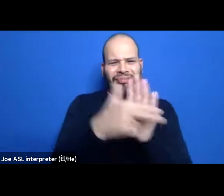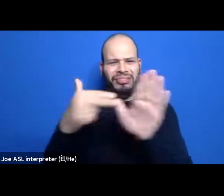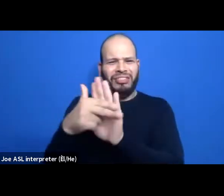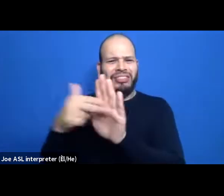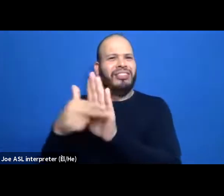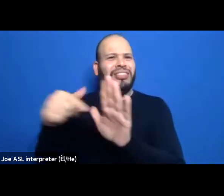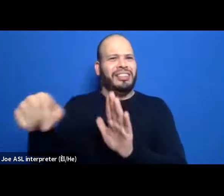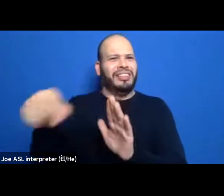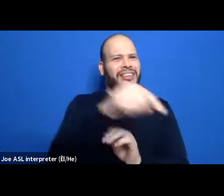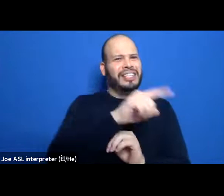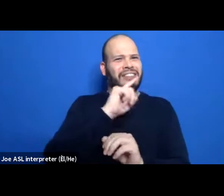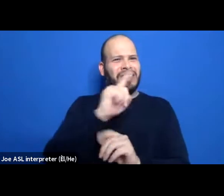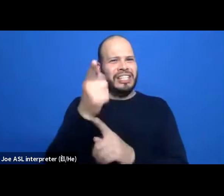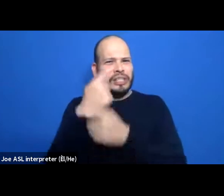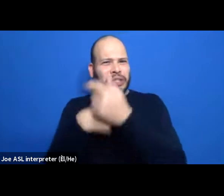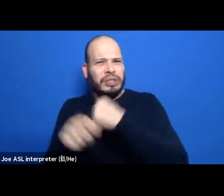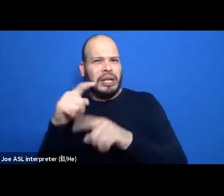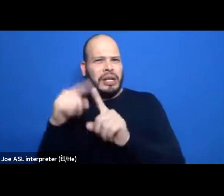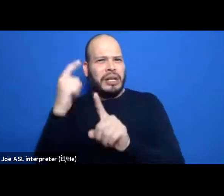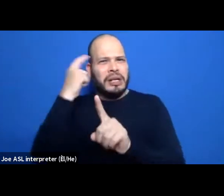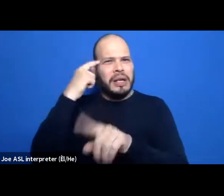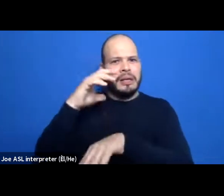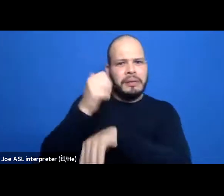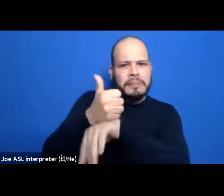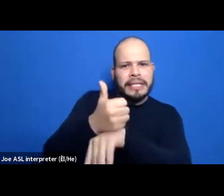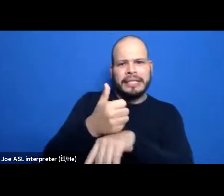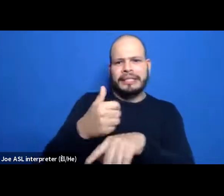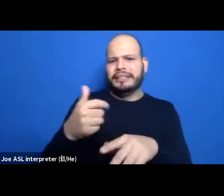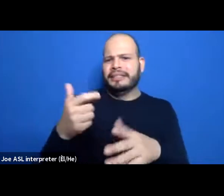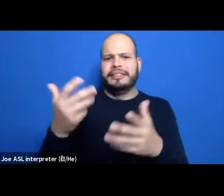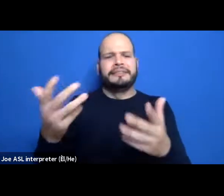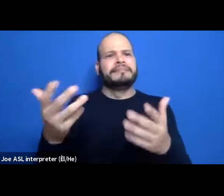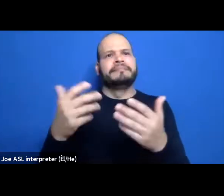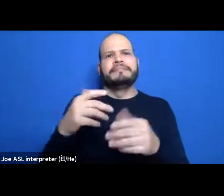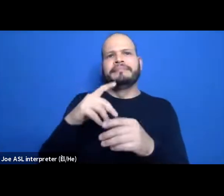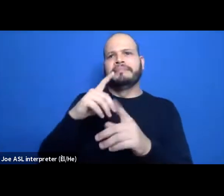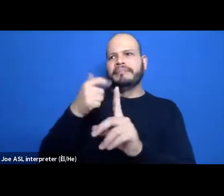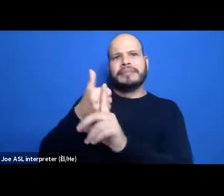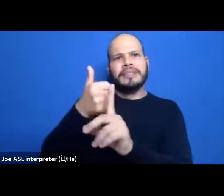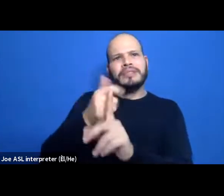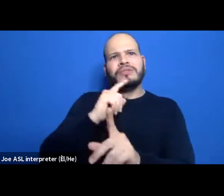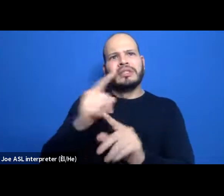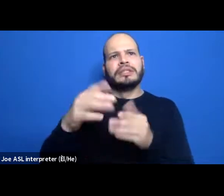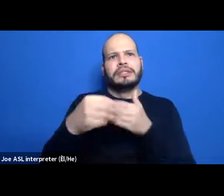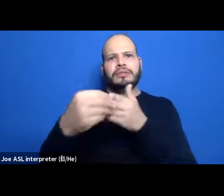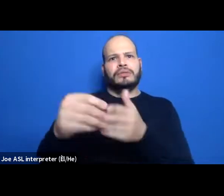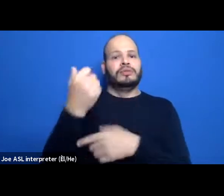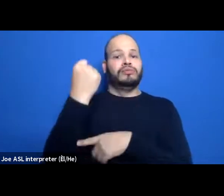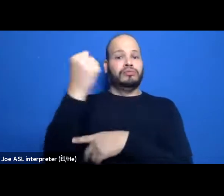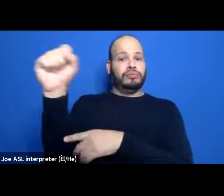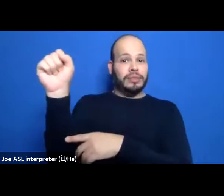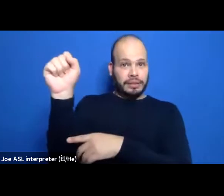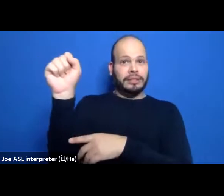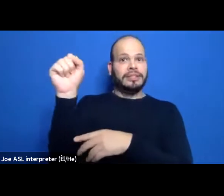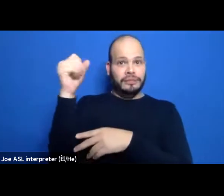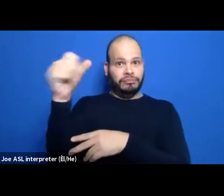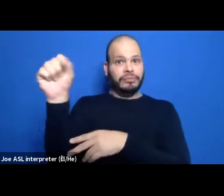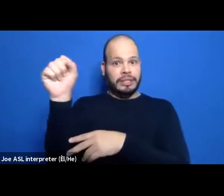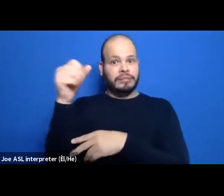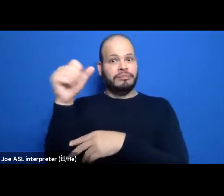revolution? What if we started to understand our children as comrades in this